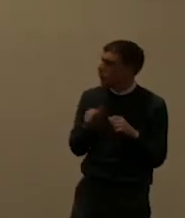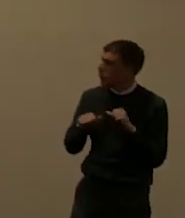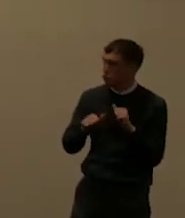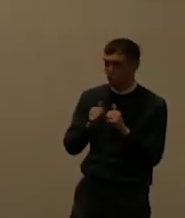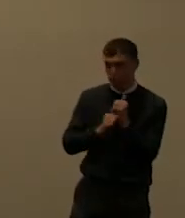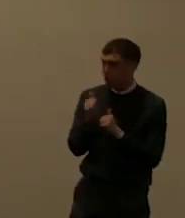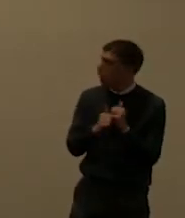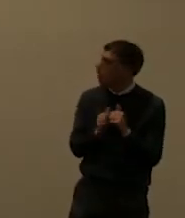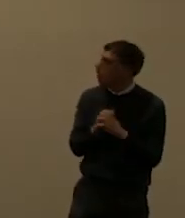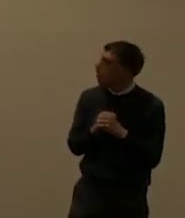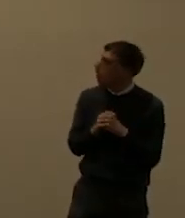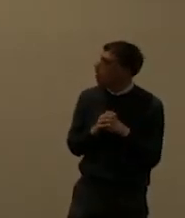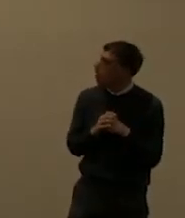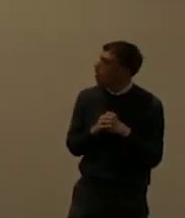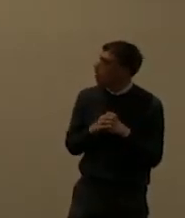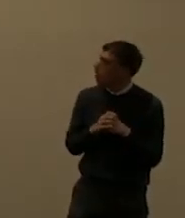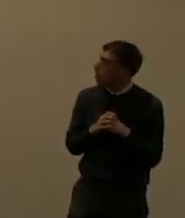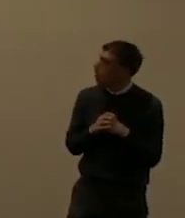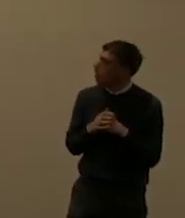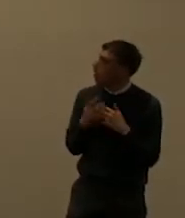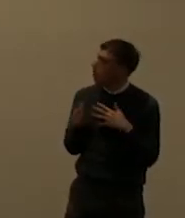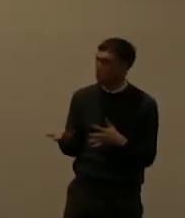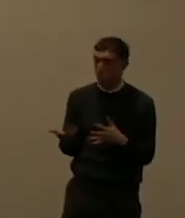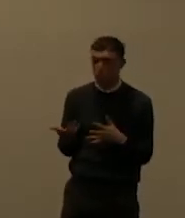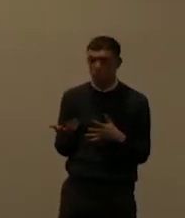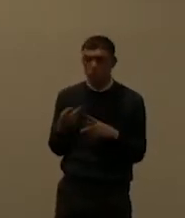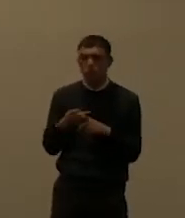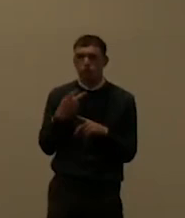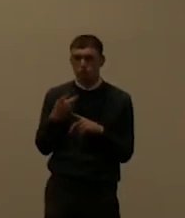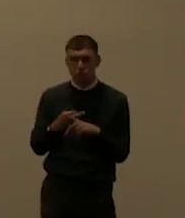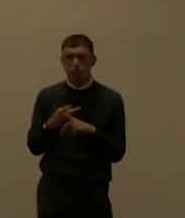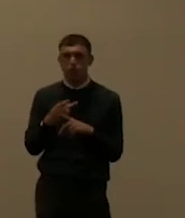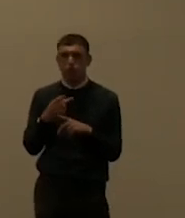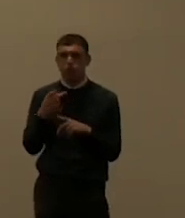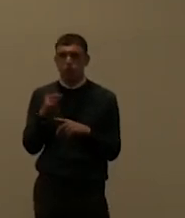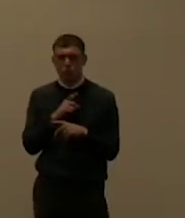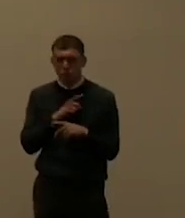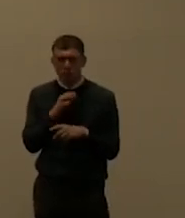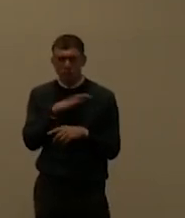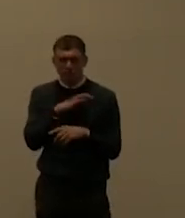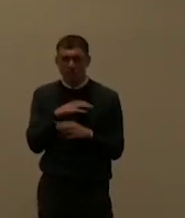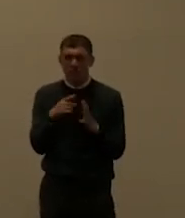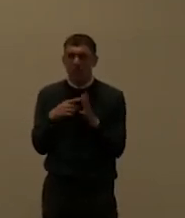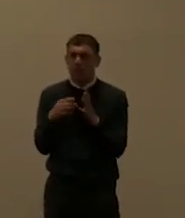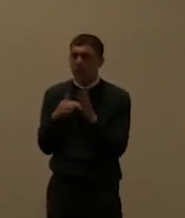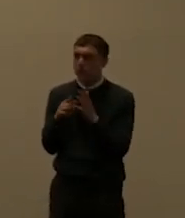once more, a recap, why Virtual WAN, what are the benefits from Virtual WAN? From the